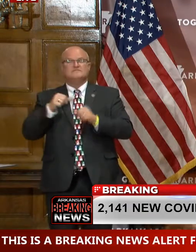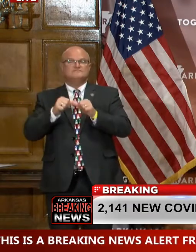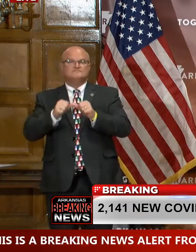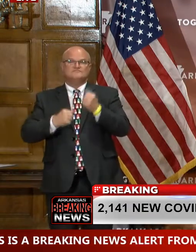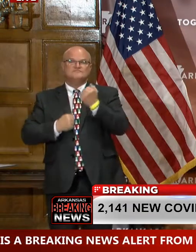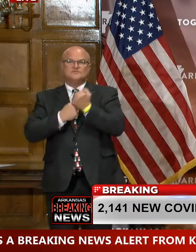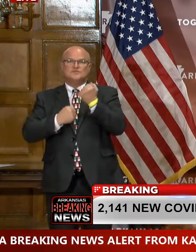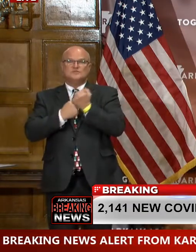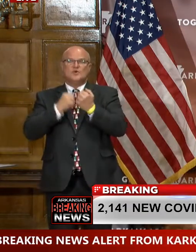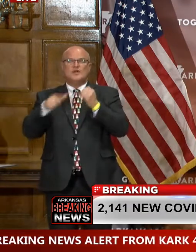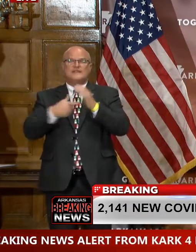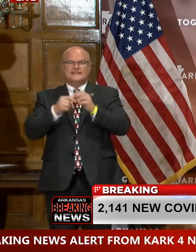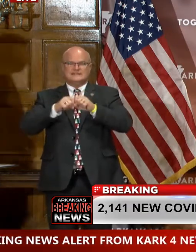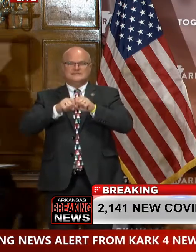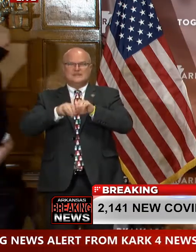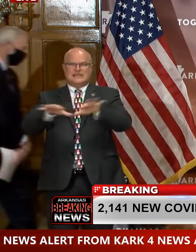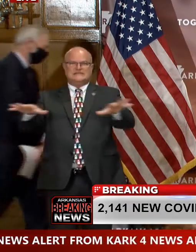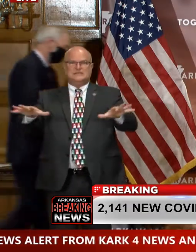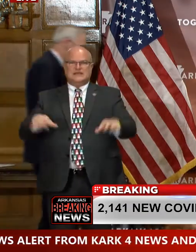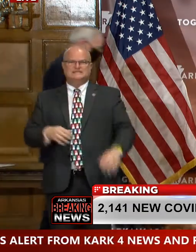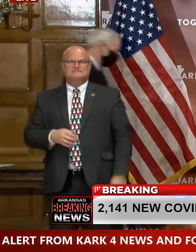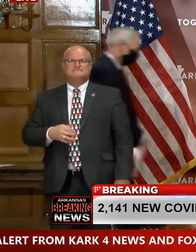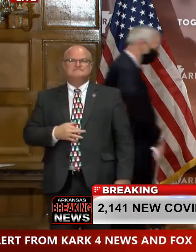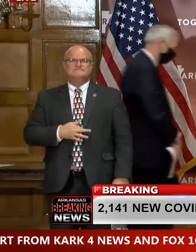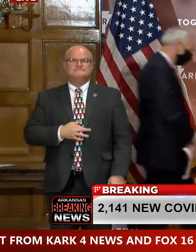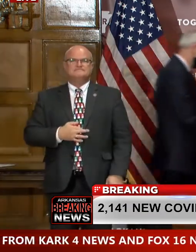continued support during this pandemic.